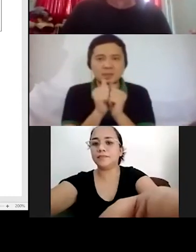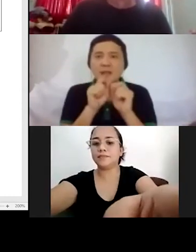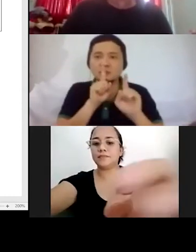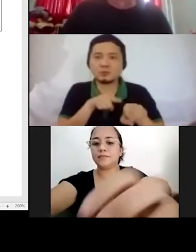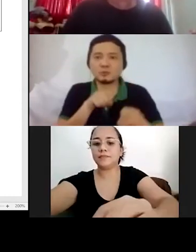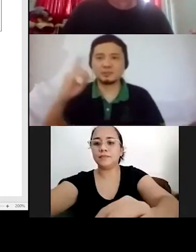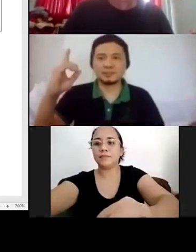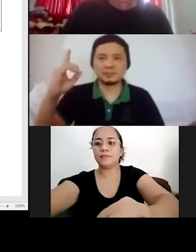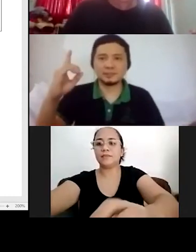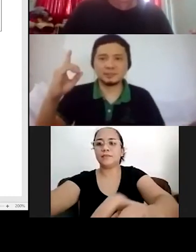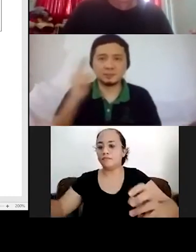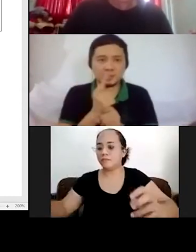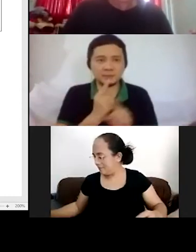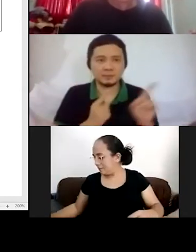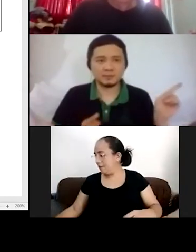phrase.